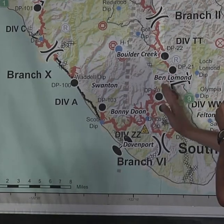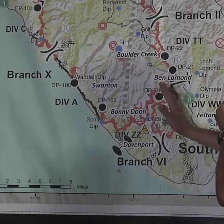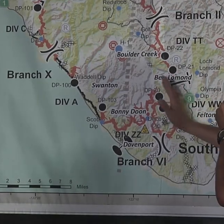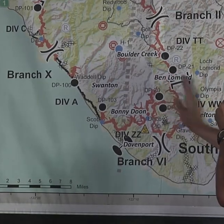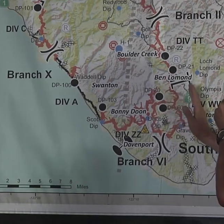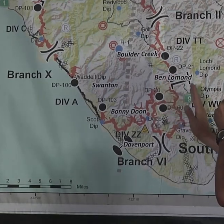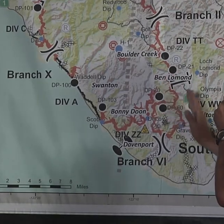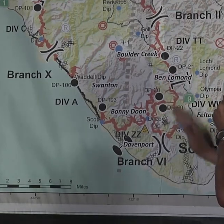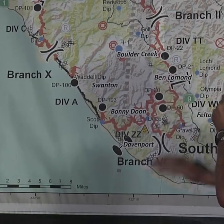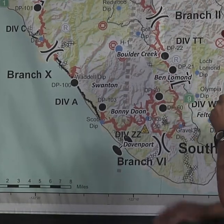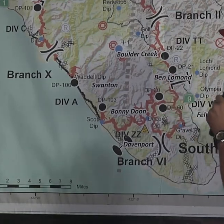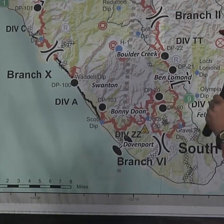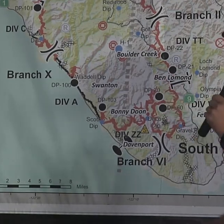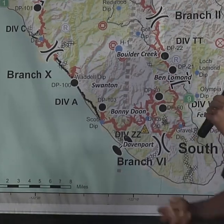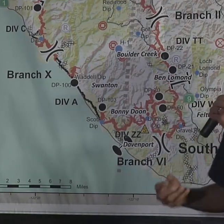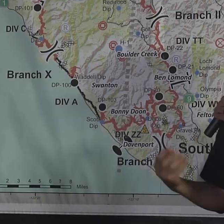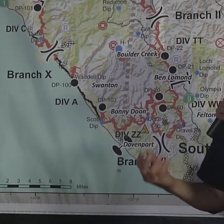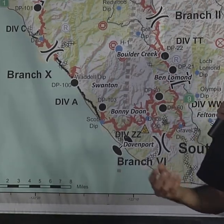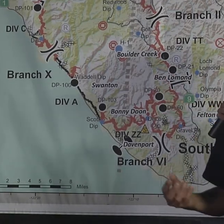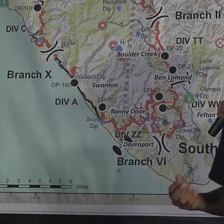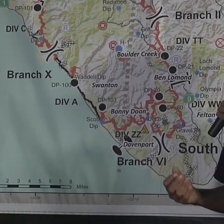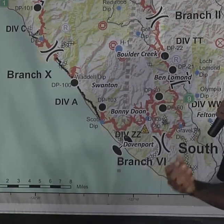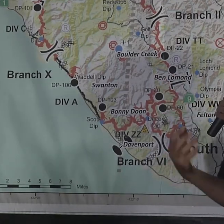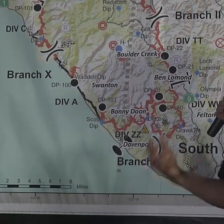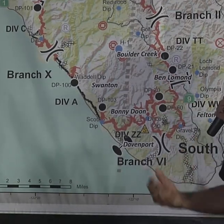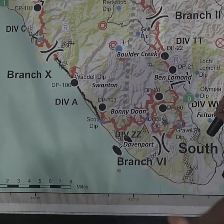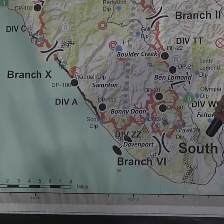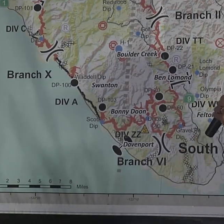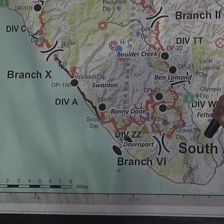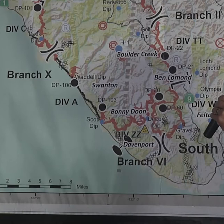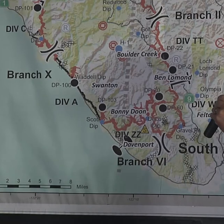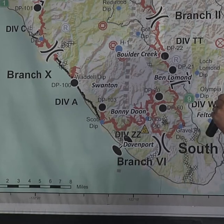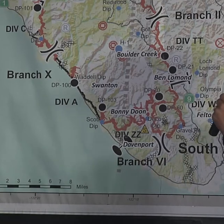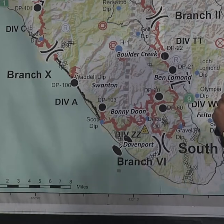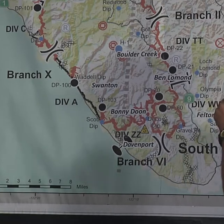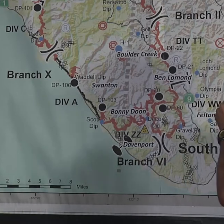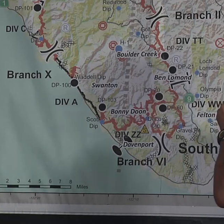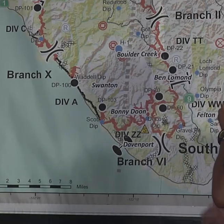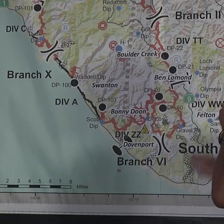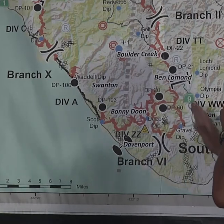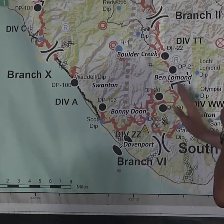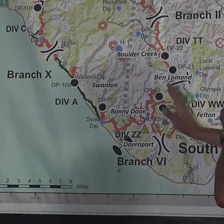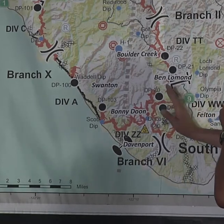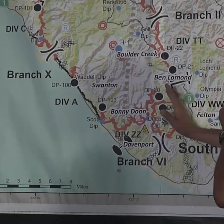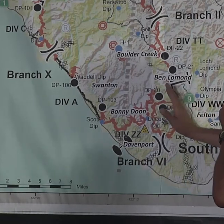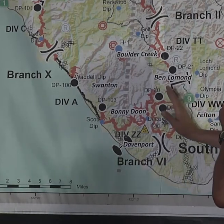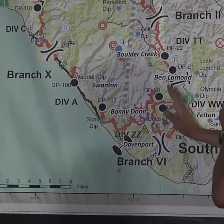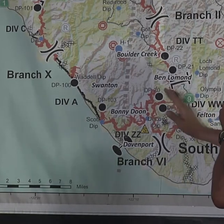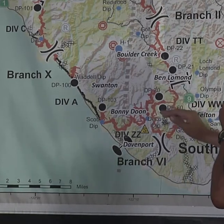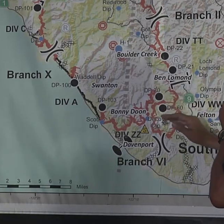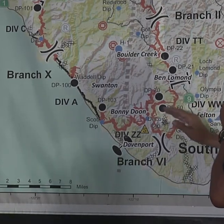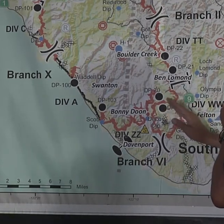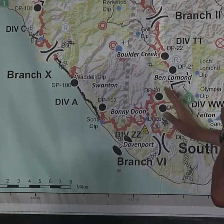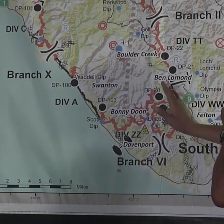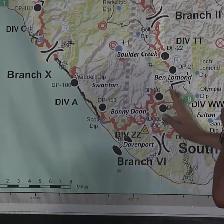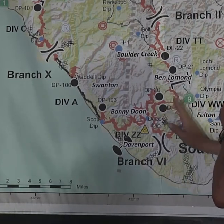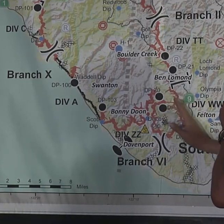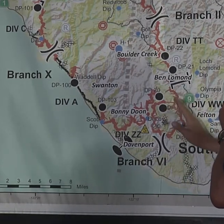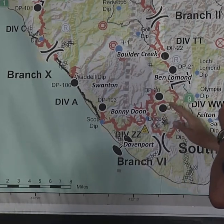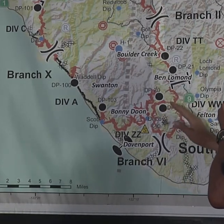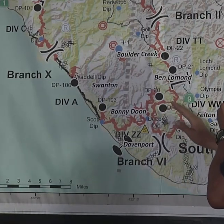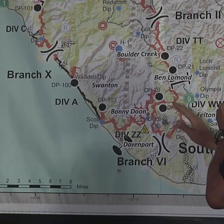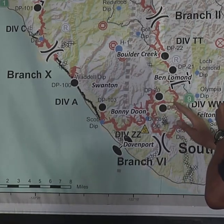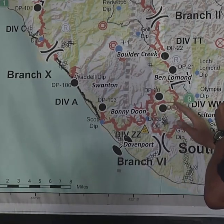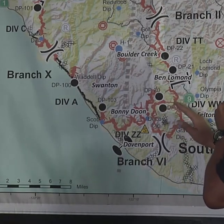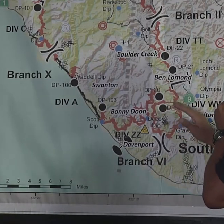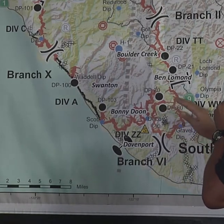lower priority, not that the community is important, but just the fire. It's just really not doing much. And so we're not as concerned with any push